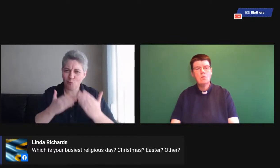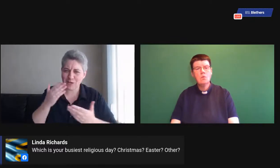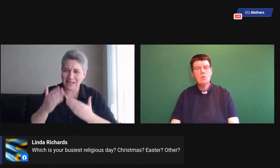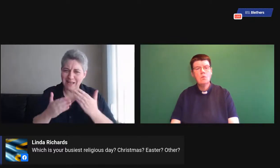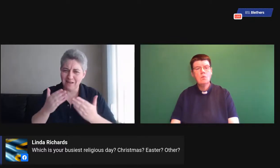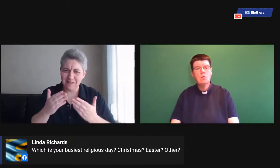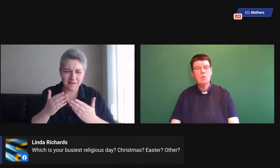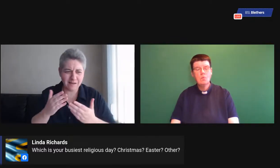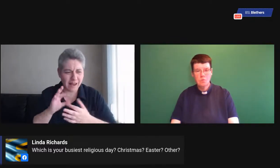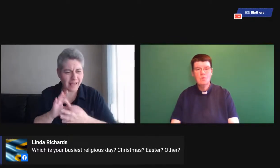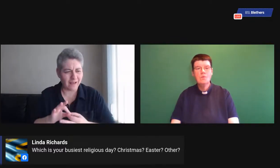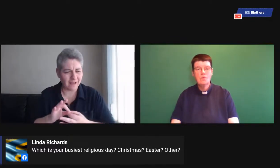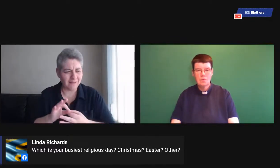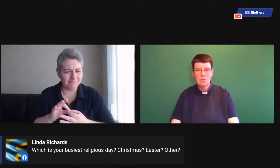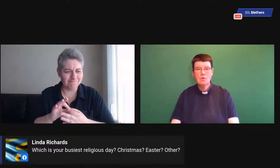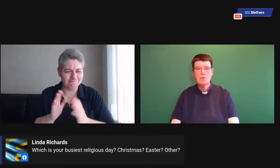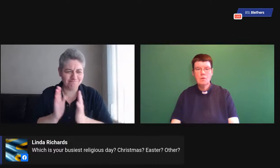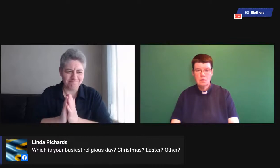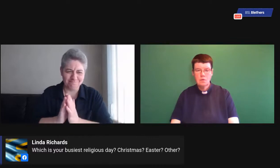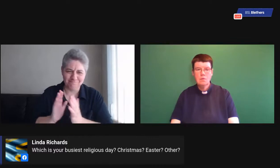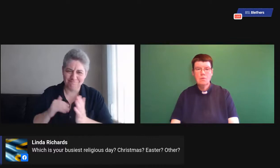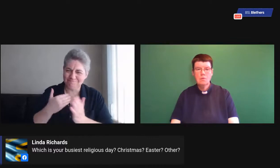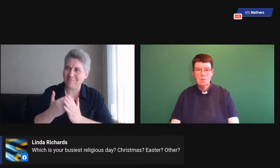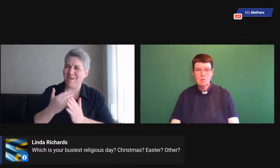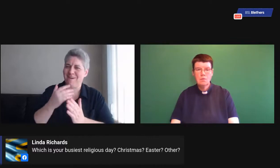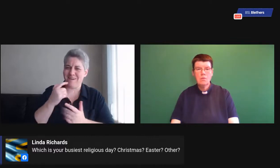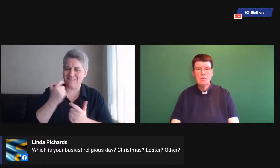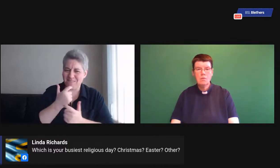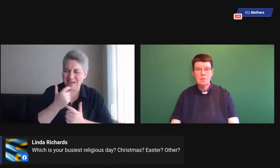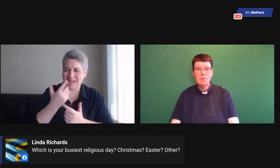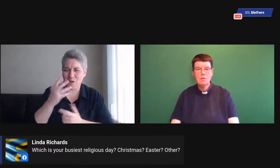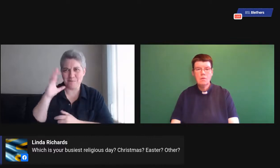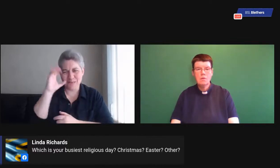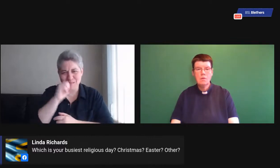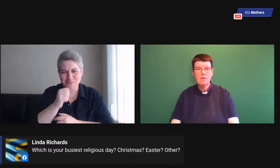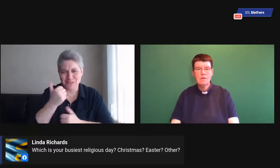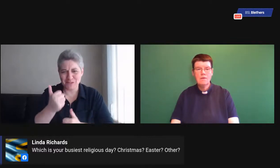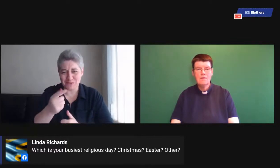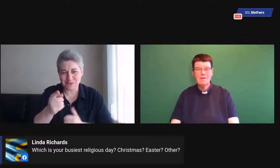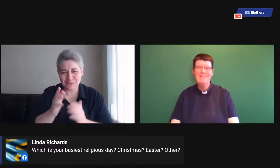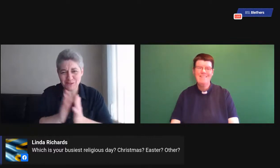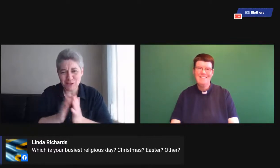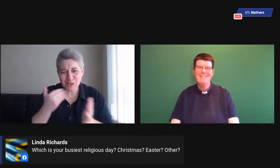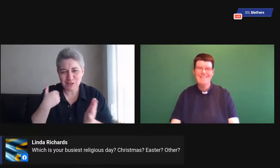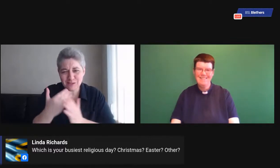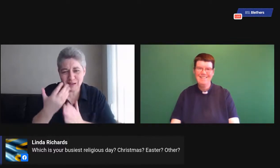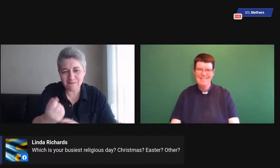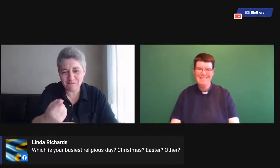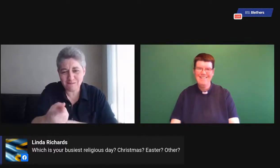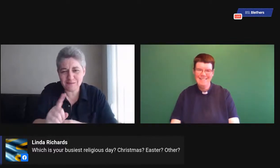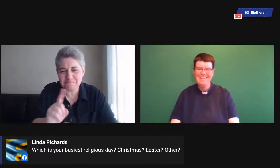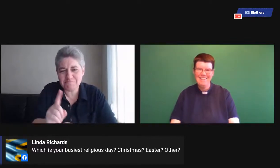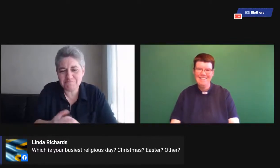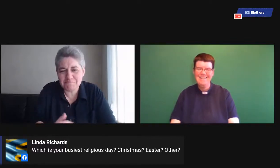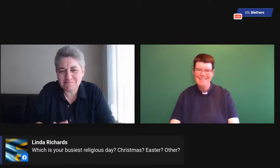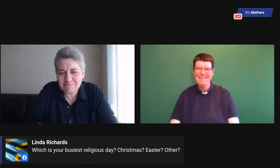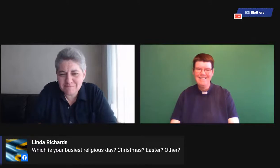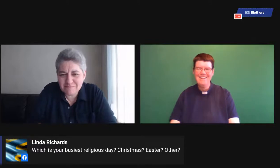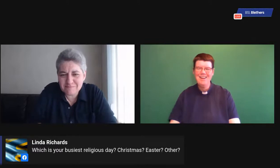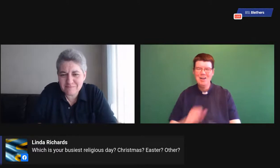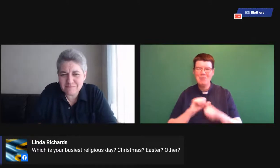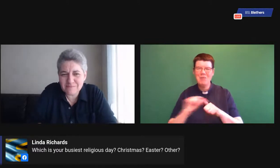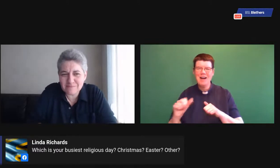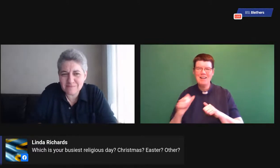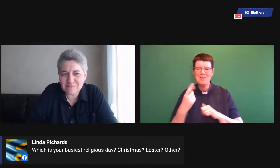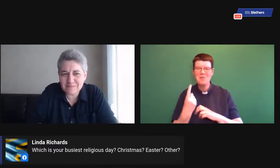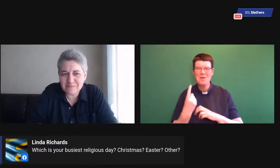Do you have any memories, any really fun, good memories of life in the